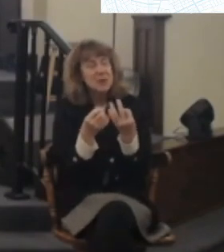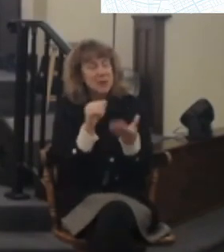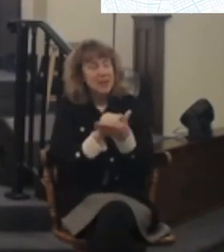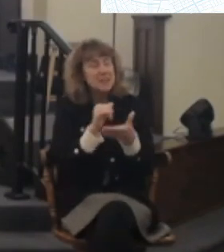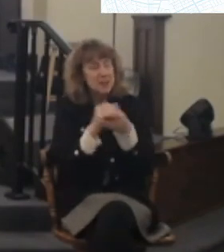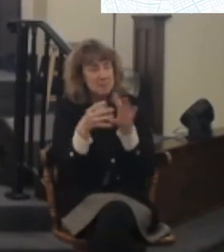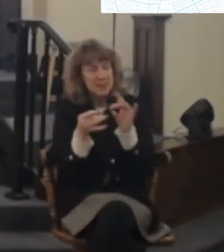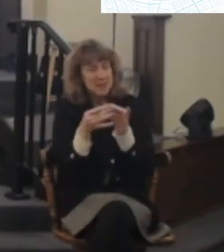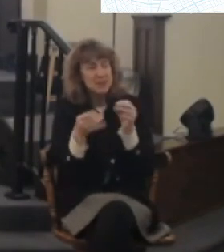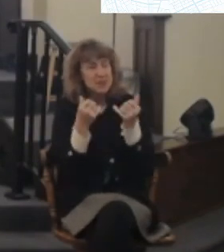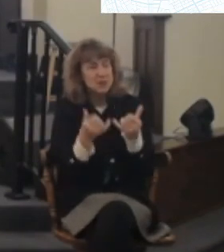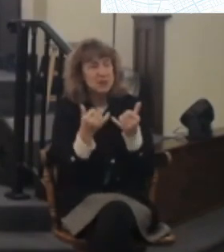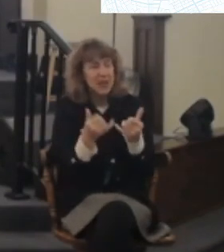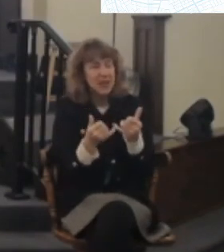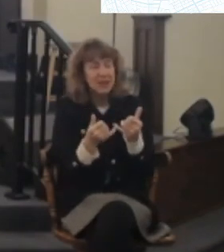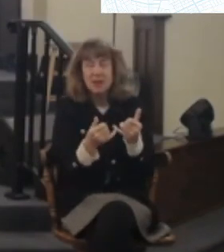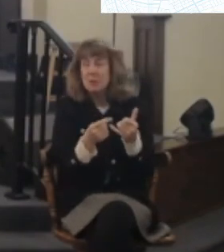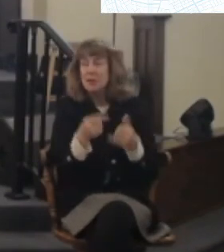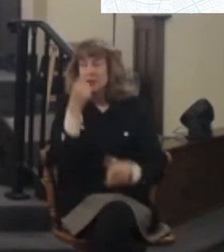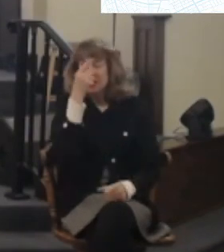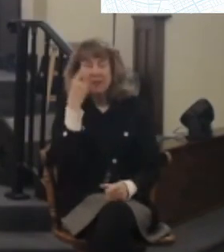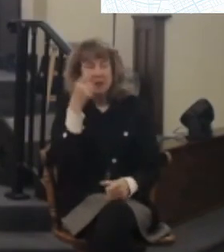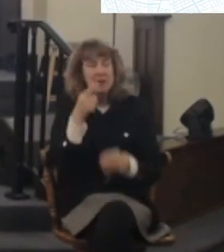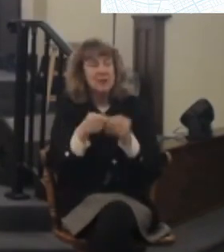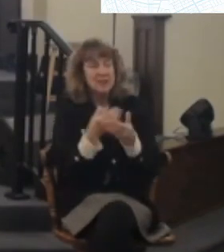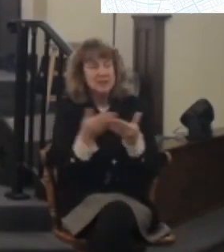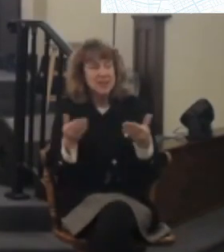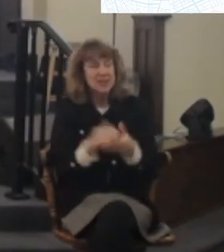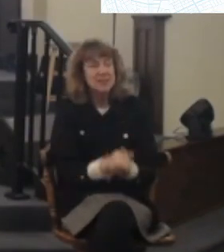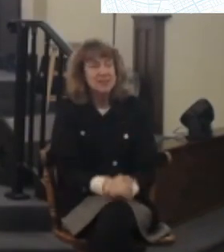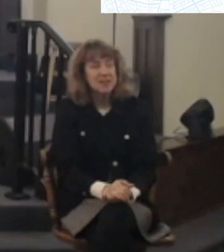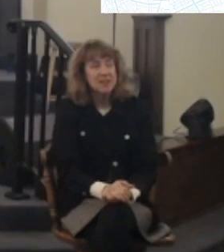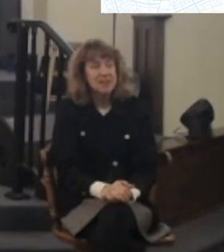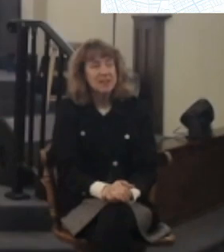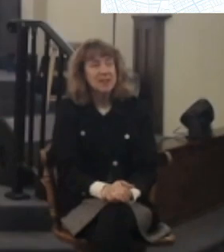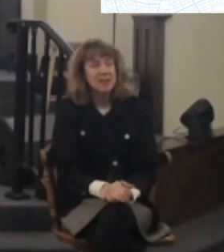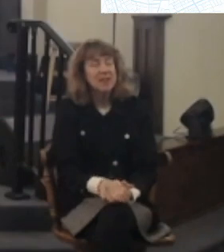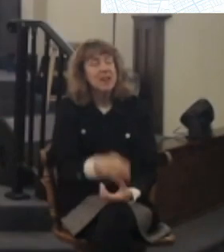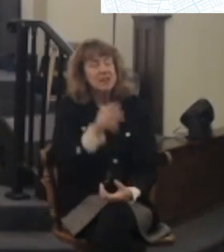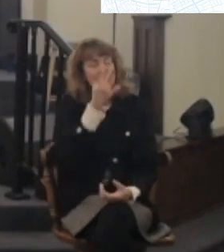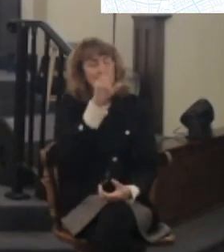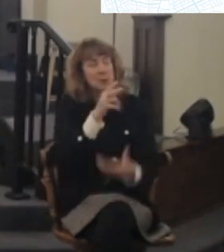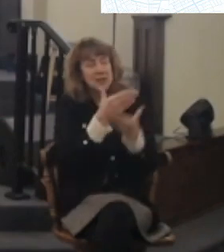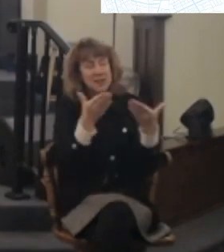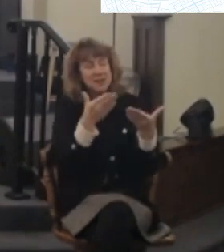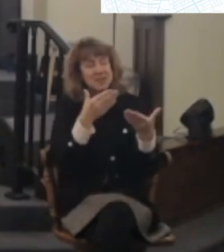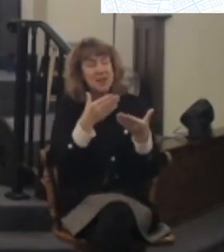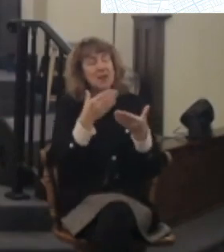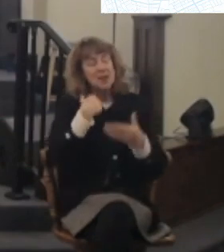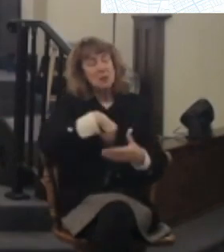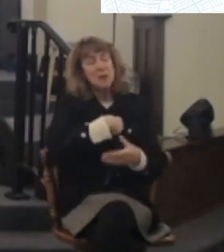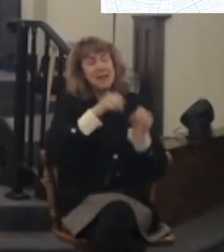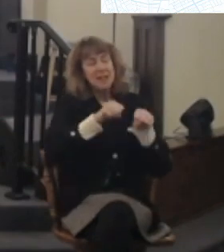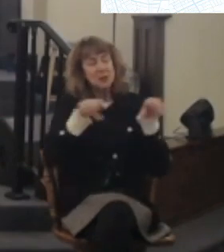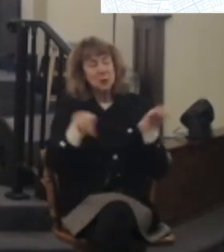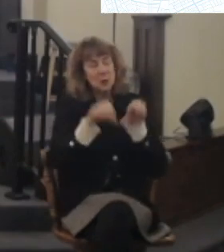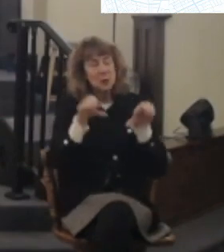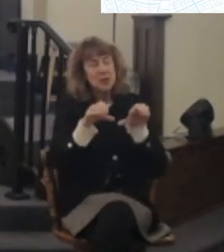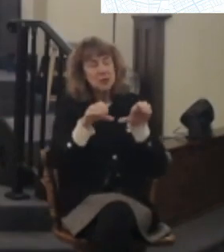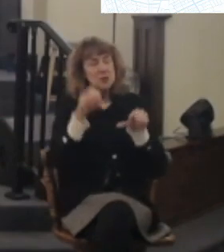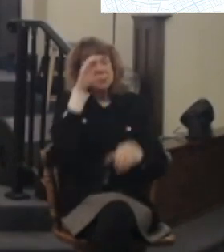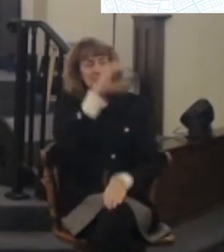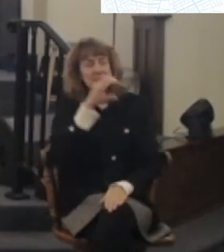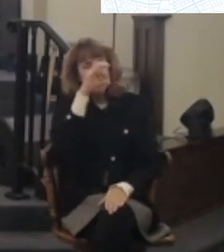message. I want you to think about these things. There's three things of how we can seek the welfare of this